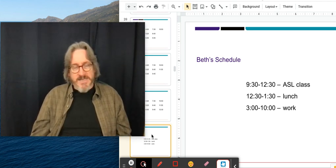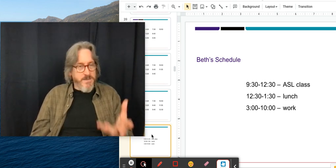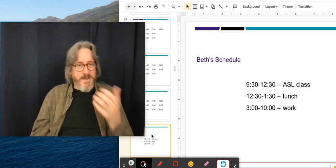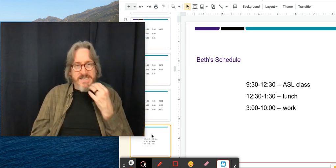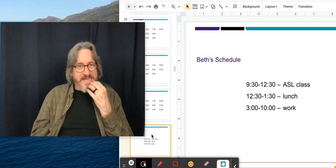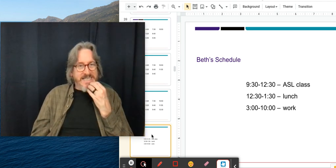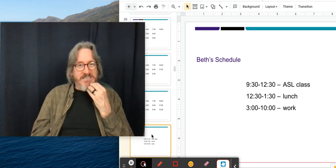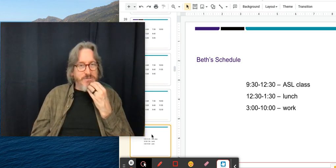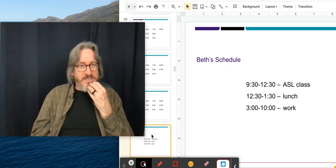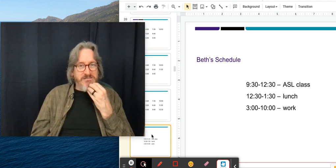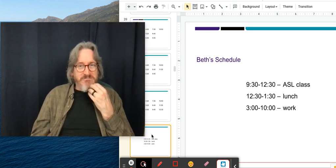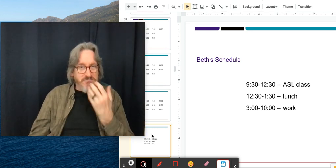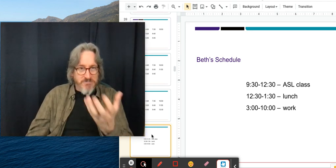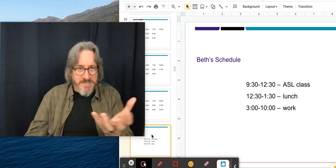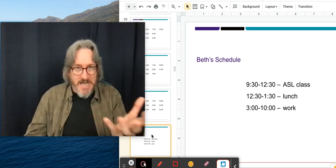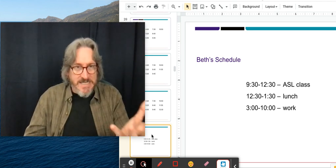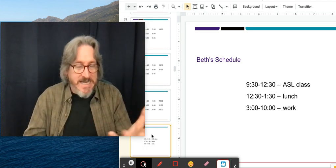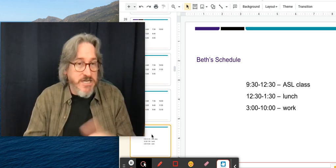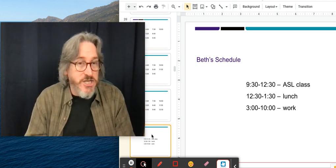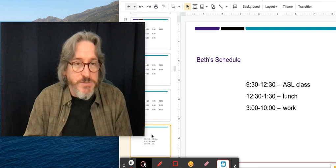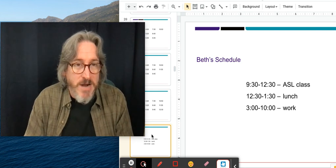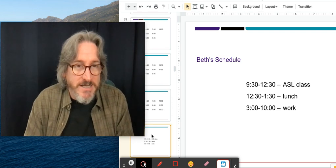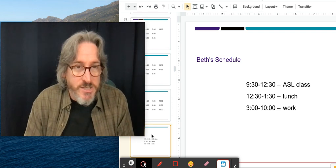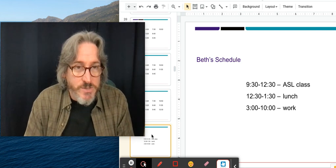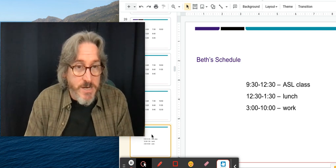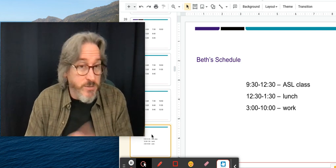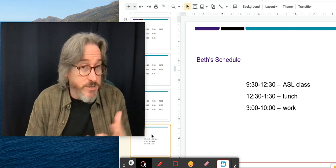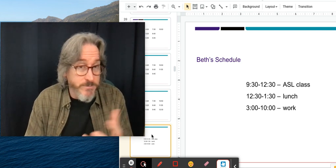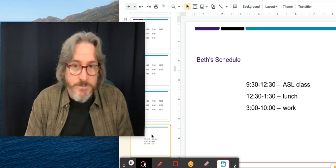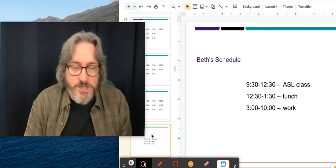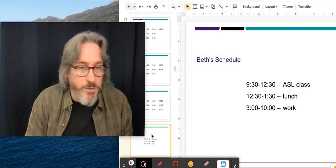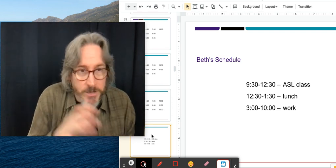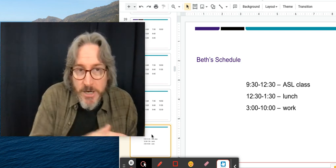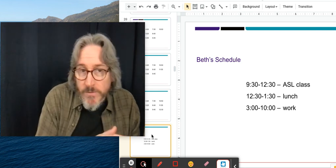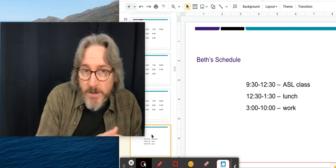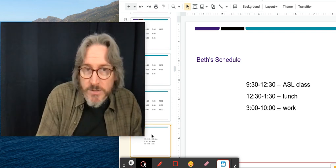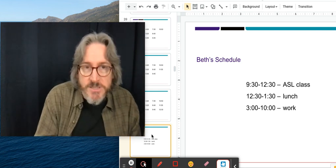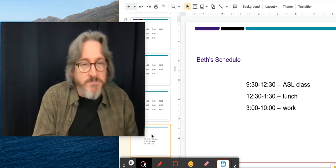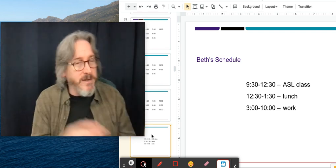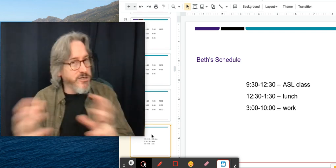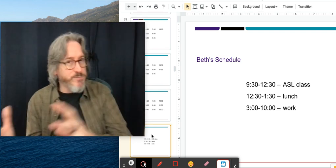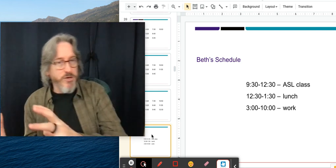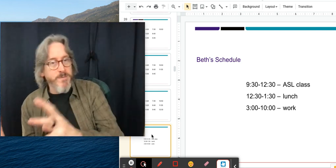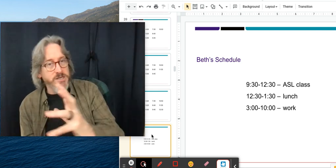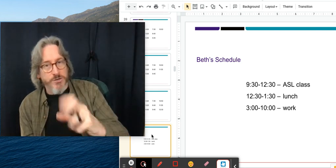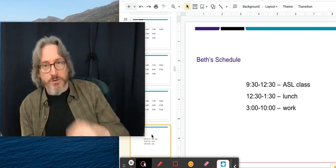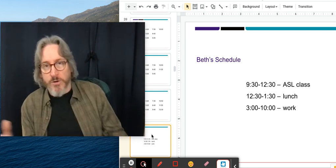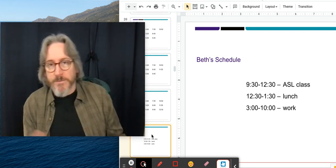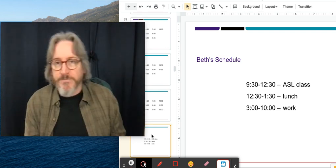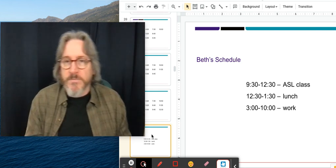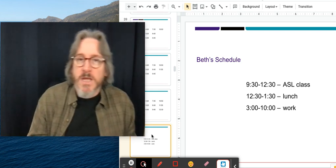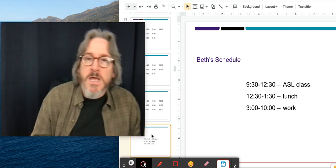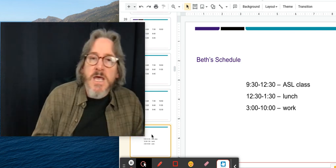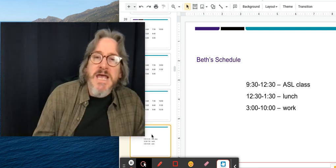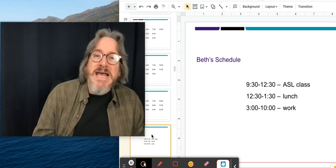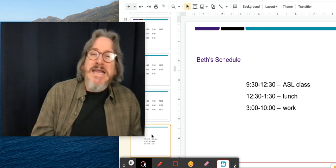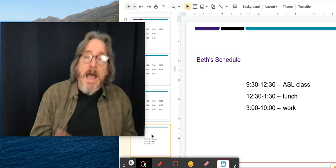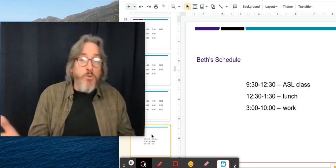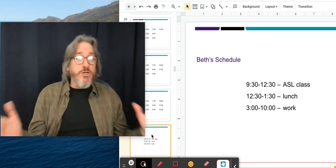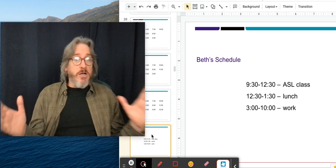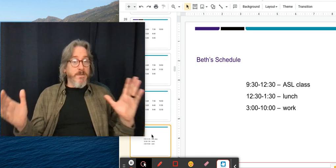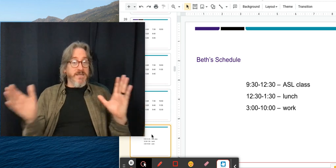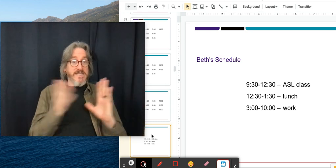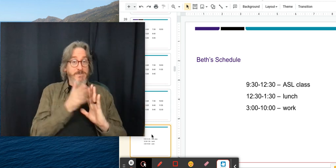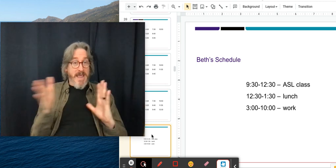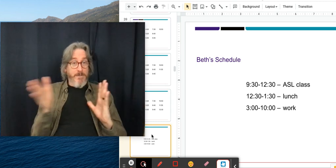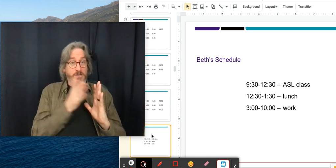So that the best thing I can do is say to just practice those numbers because you already know the numbers. Now you're just putting them in a certain order. Now